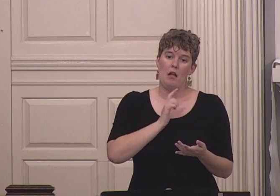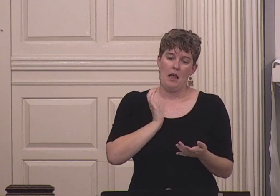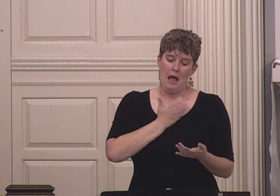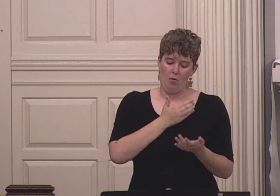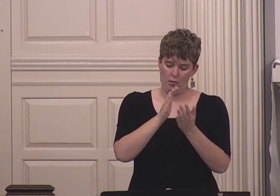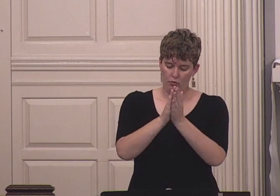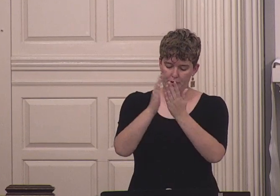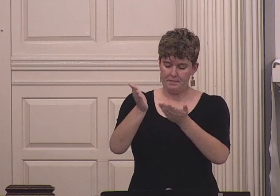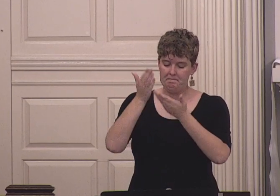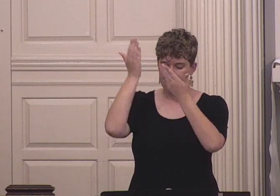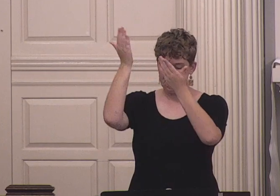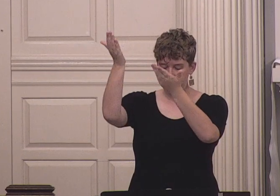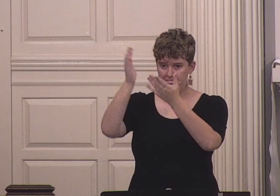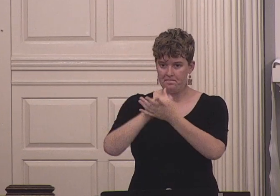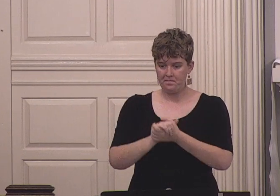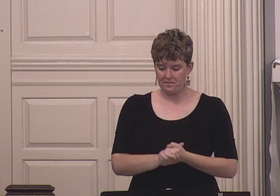prayer.